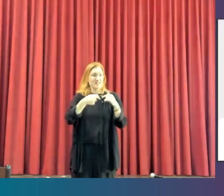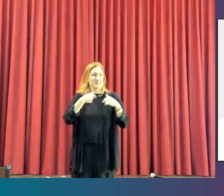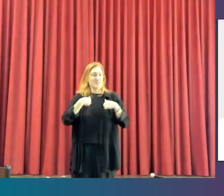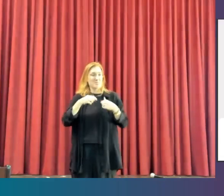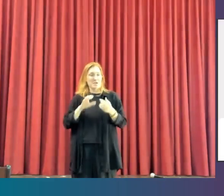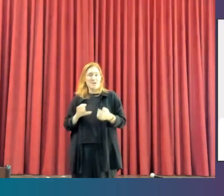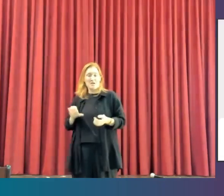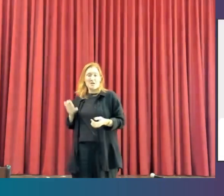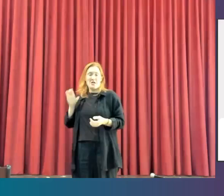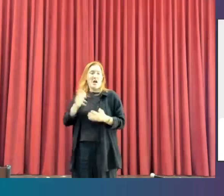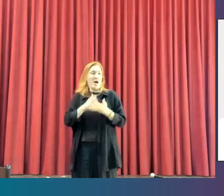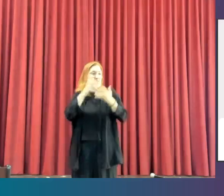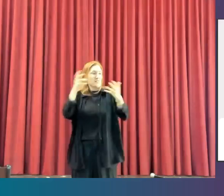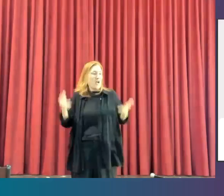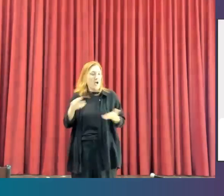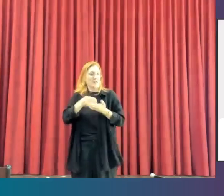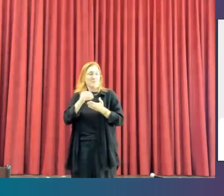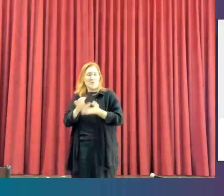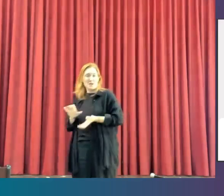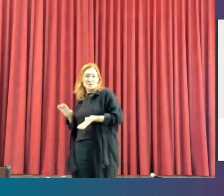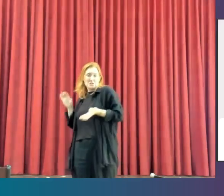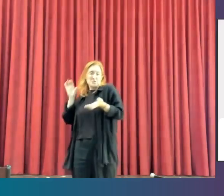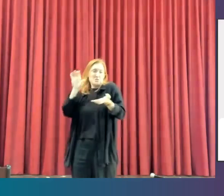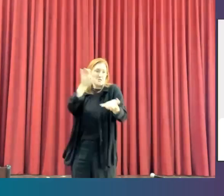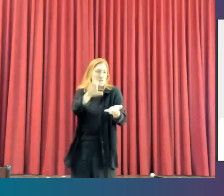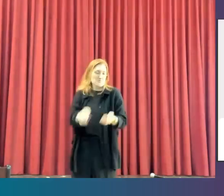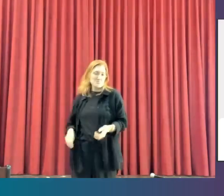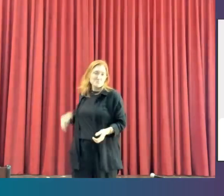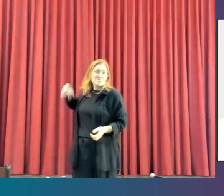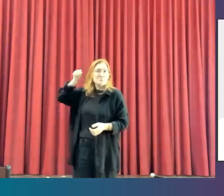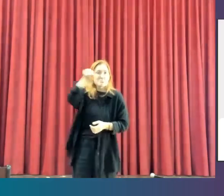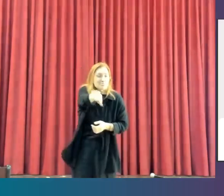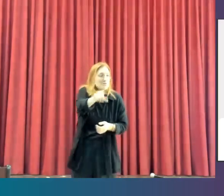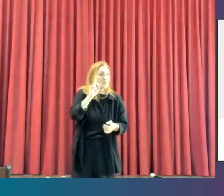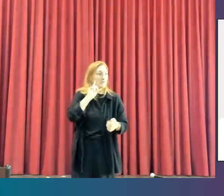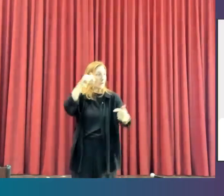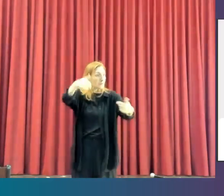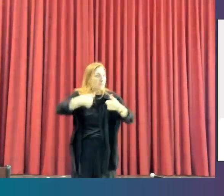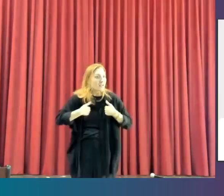financial burden for the landlord or their agents?